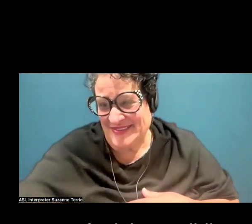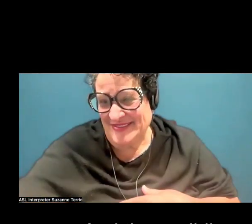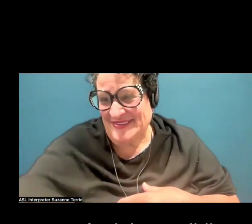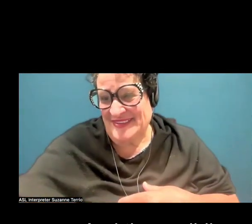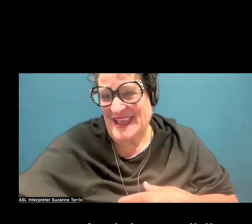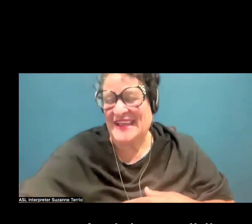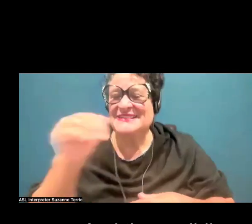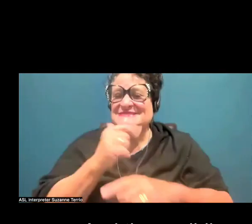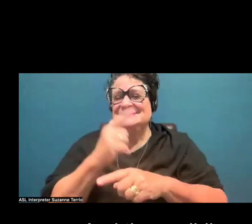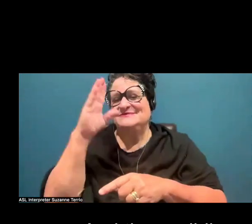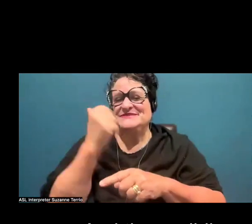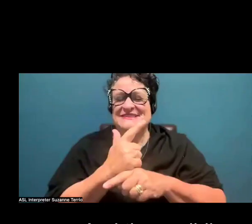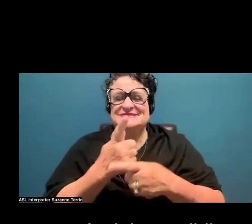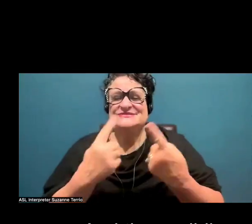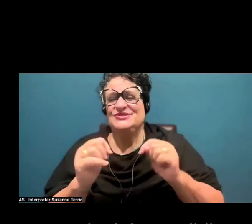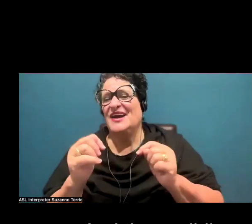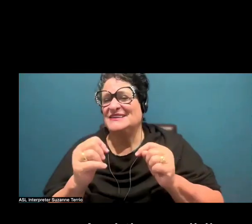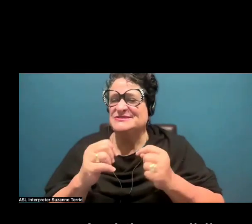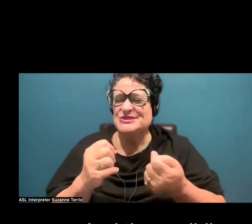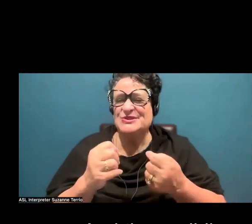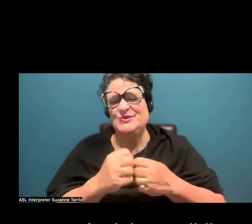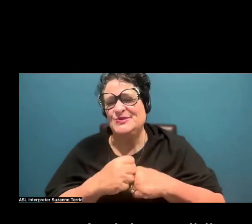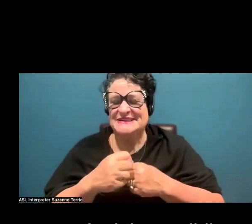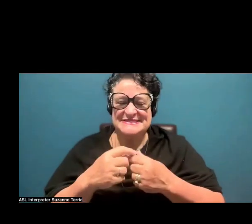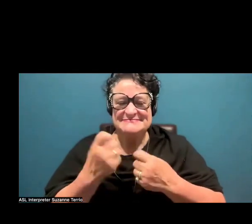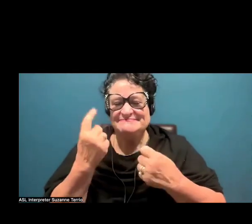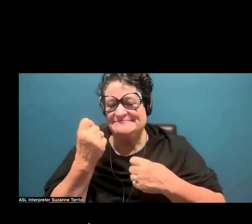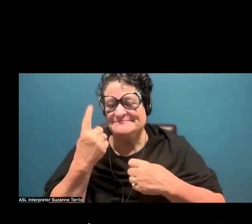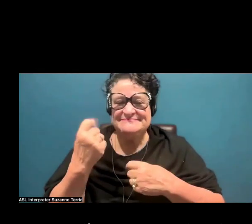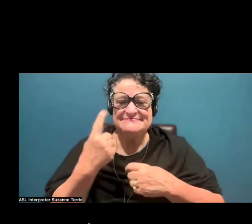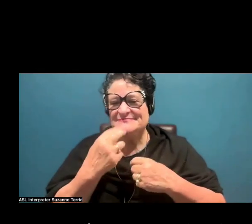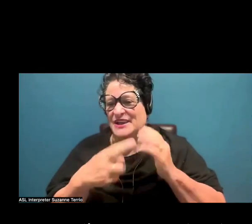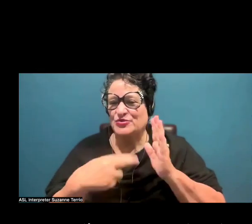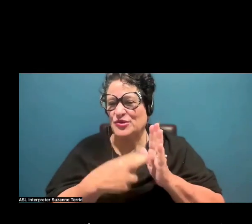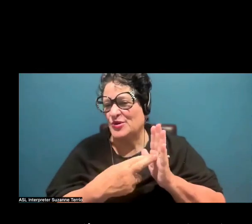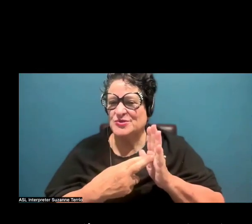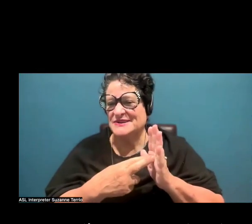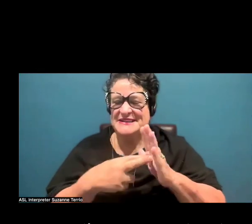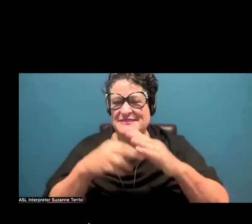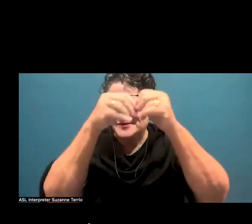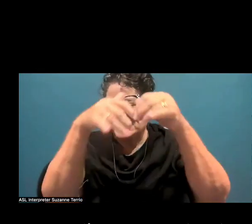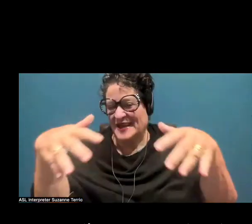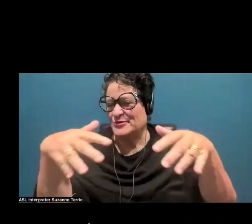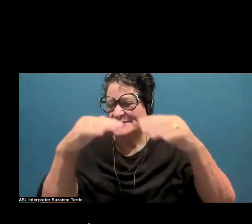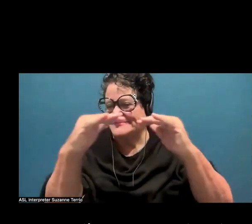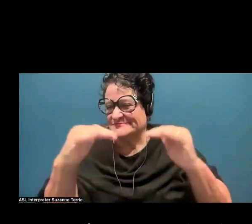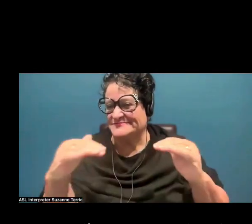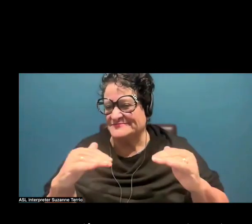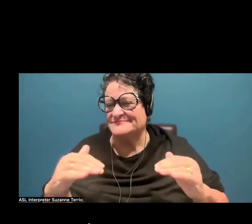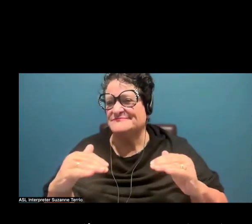are trying to kind of grapple with their role in the power structure and also figure out